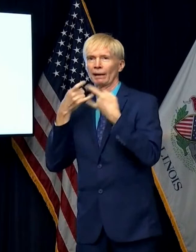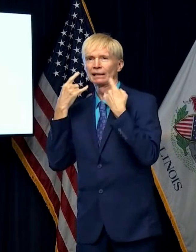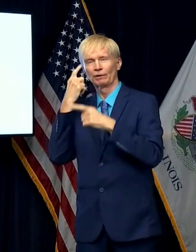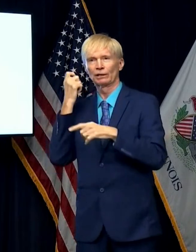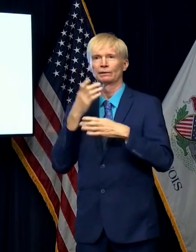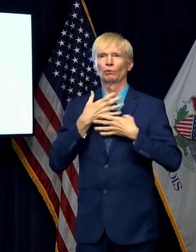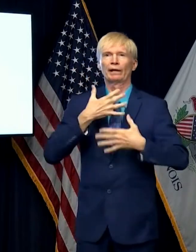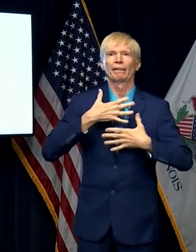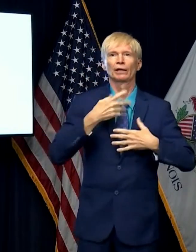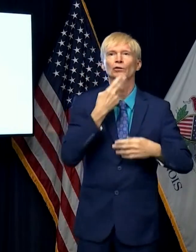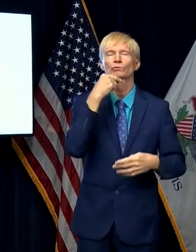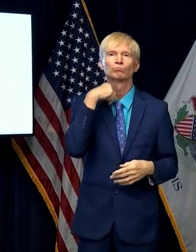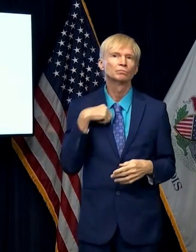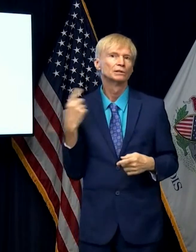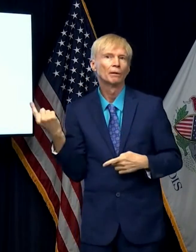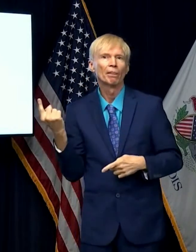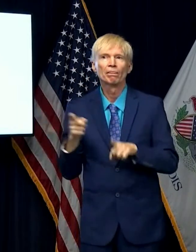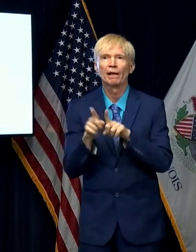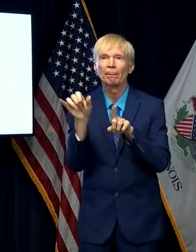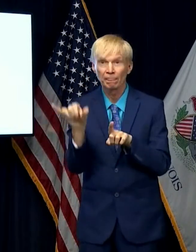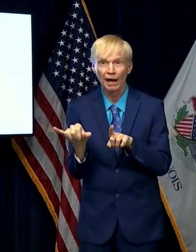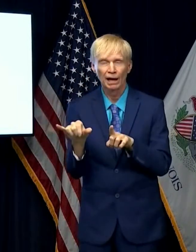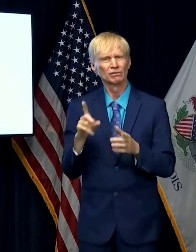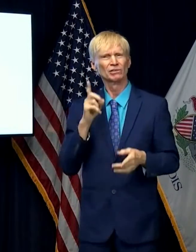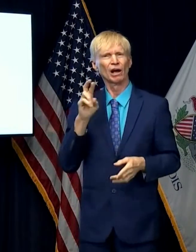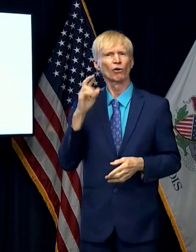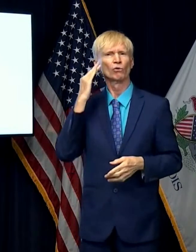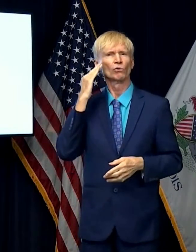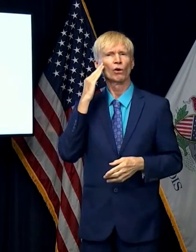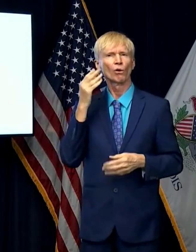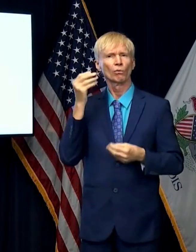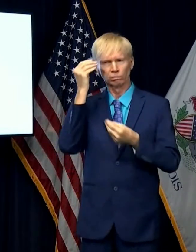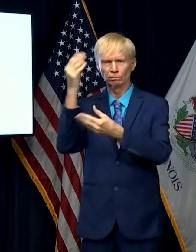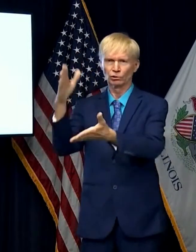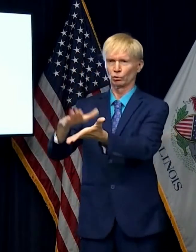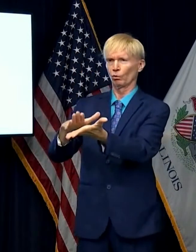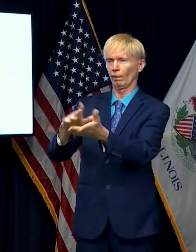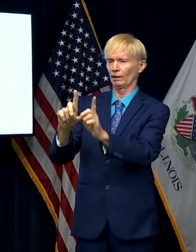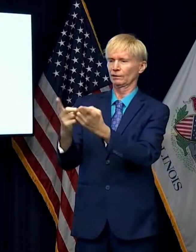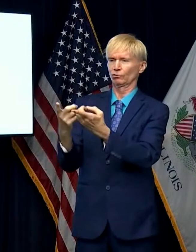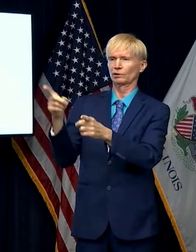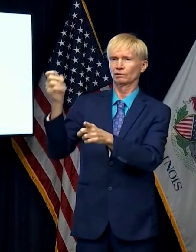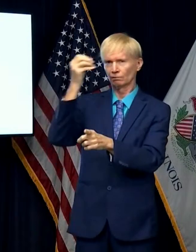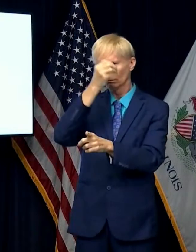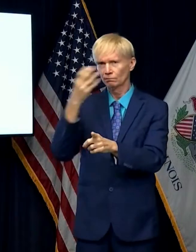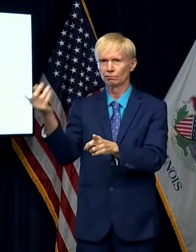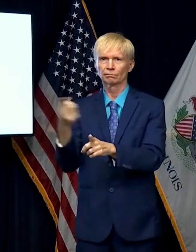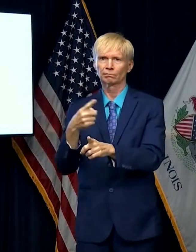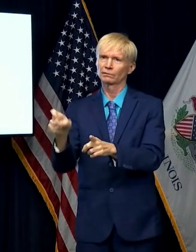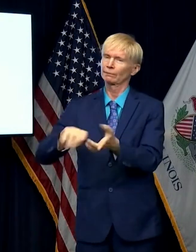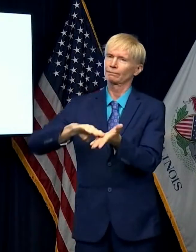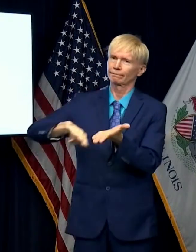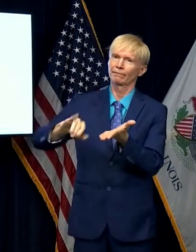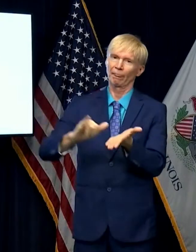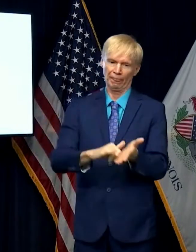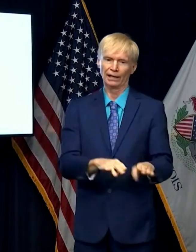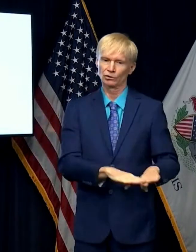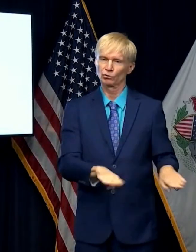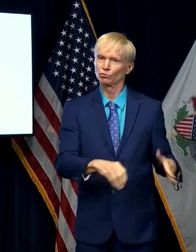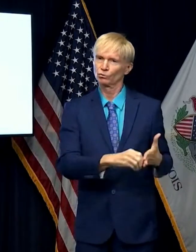obviously situations in which a doctor's note or, there's the ability for the school district to get reprieve for those